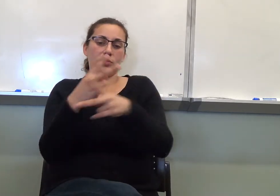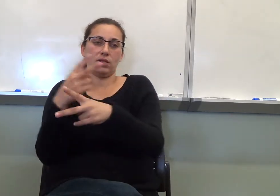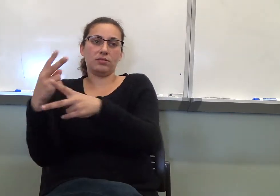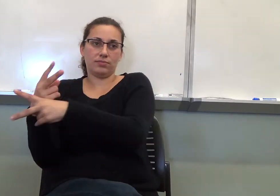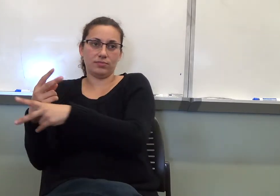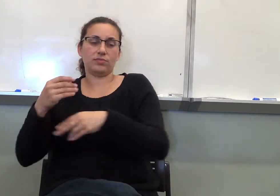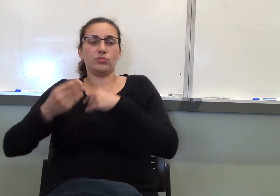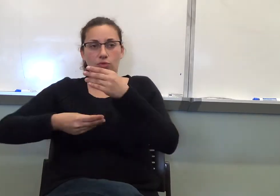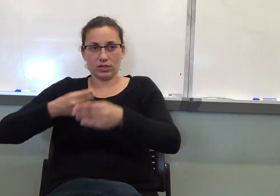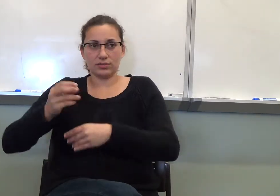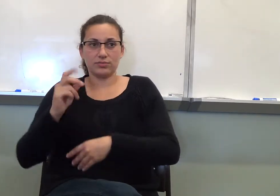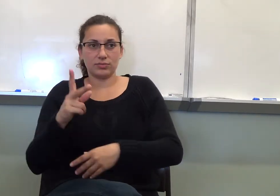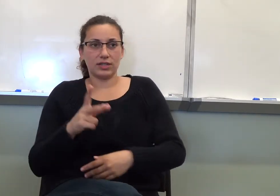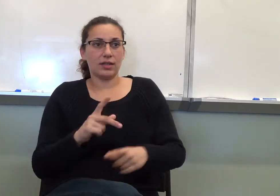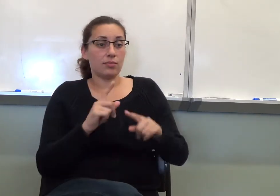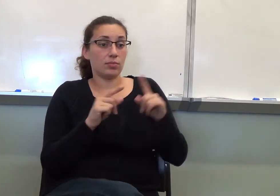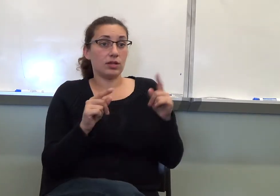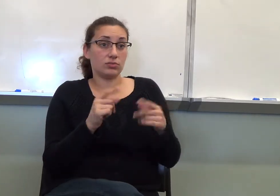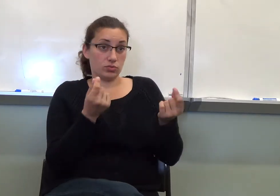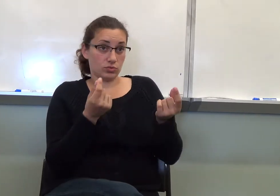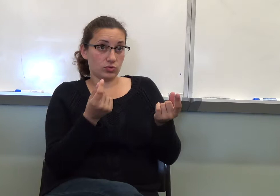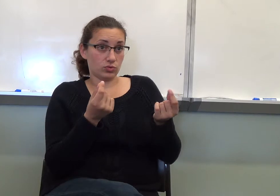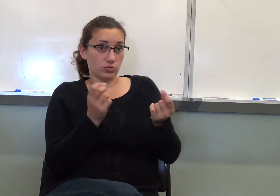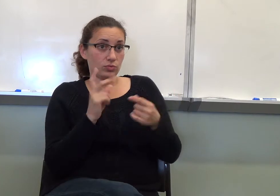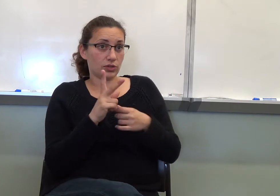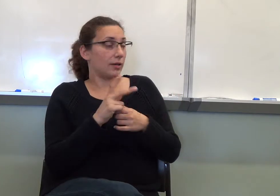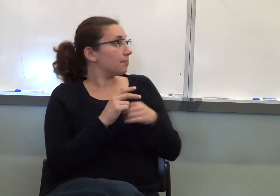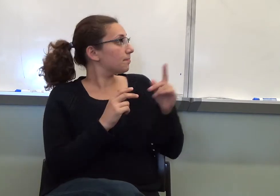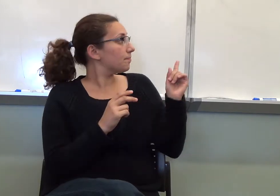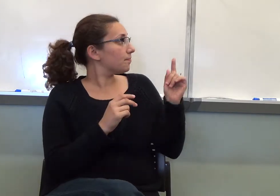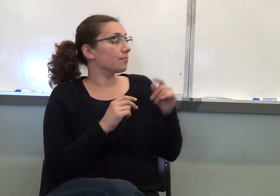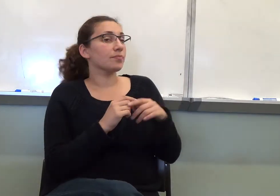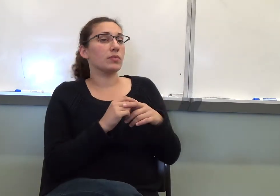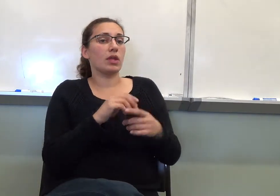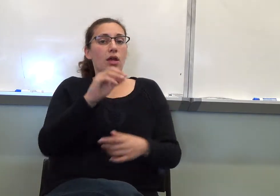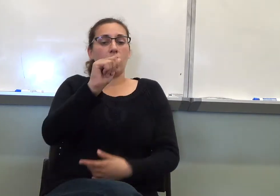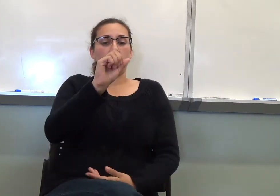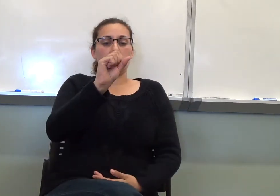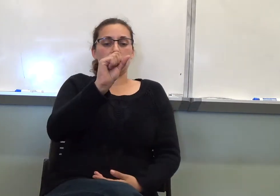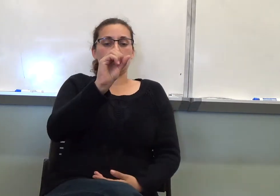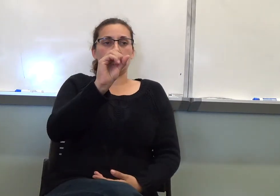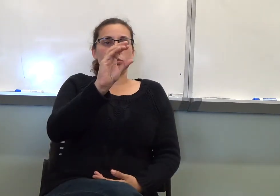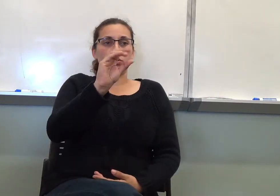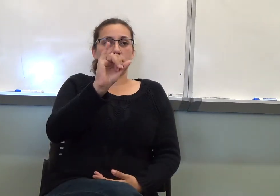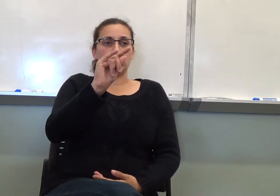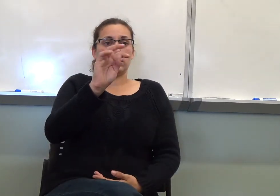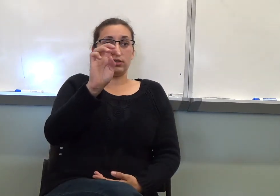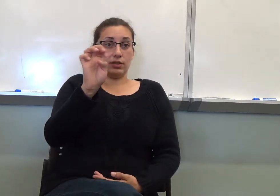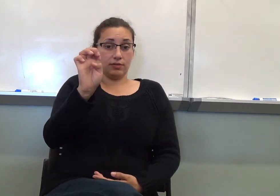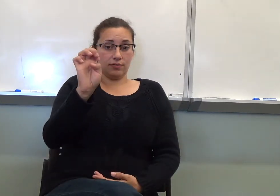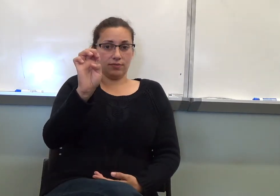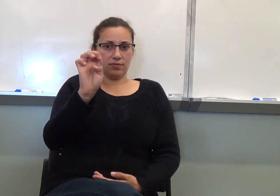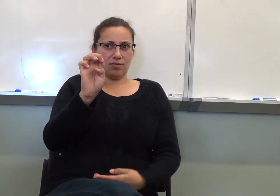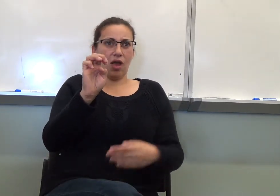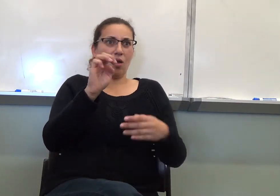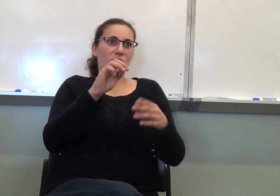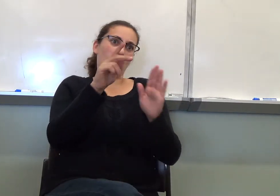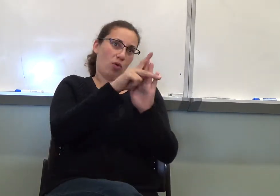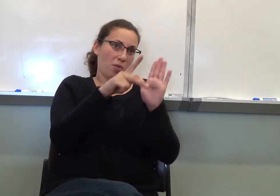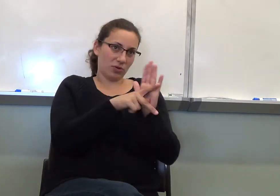case, what you're allowed to do, basically, the associative property says you can multiply any 2 that you want to. It's a grouping property. How do you